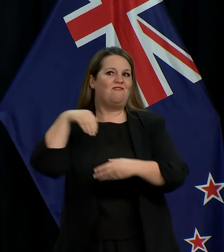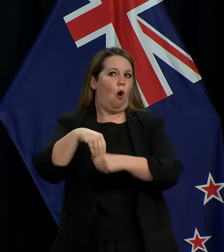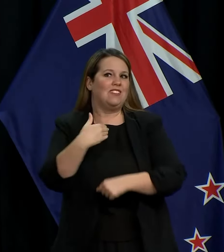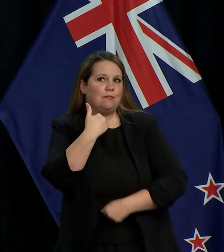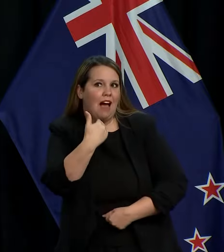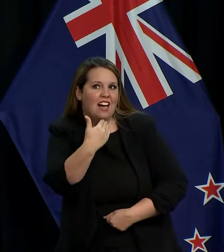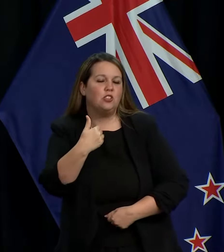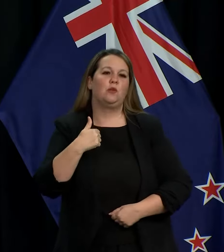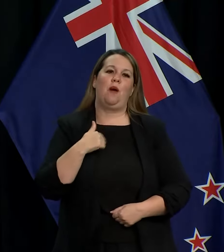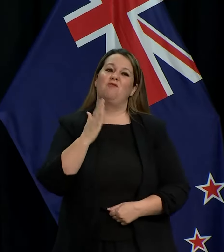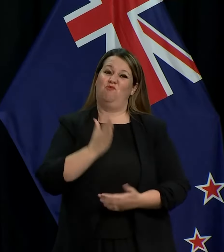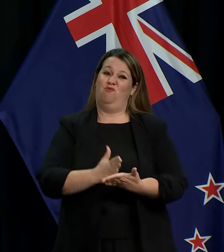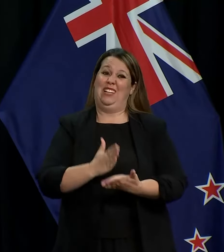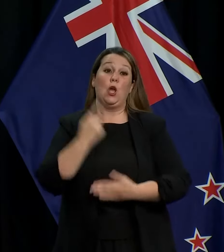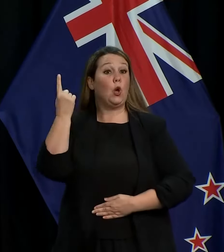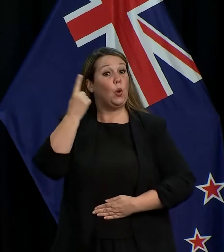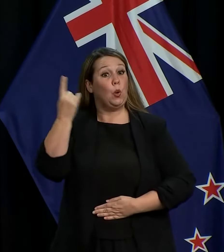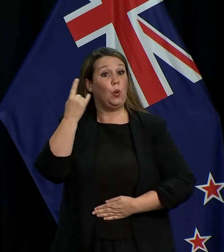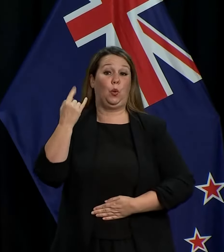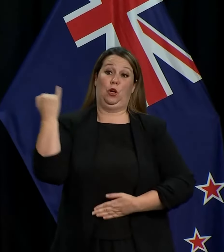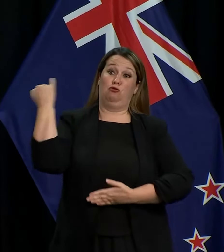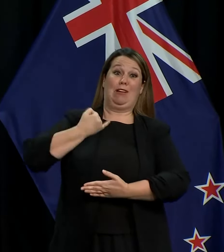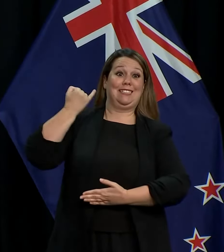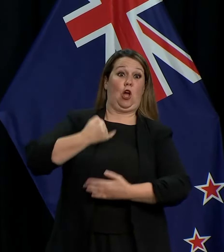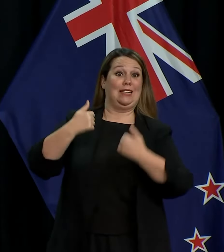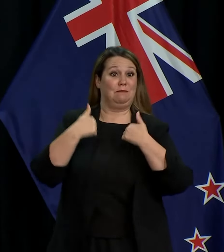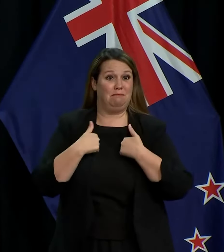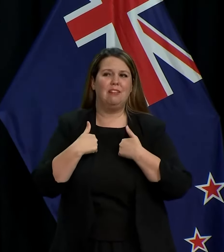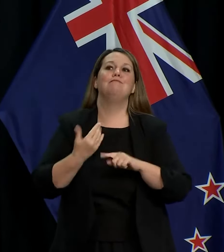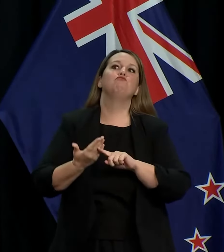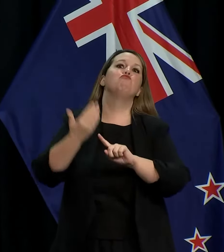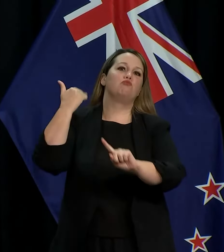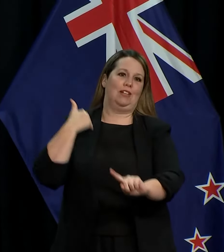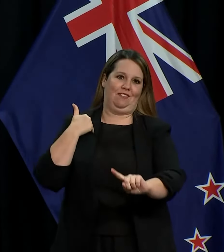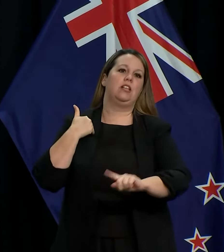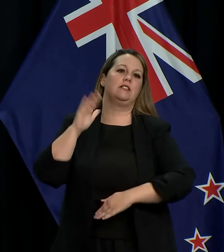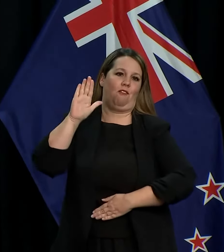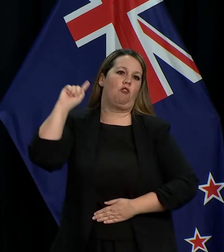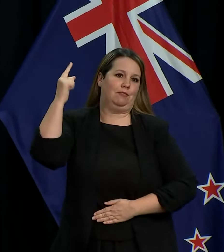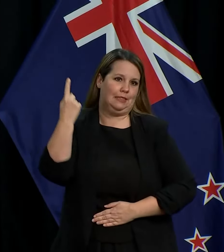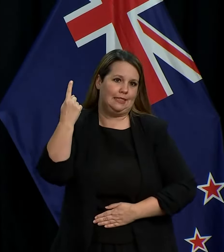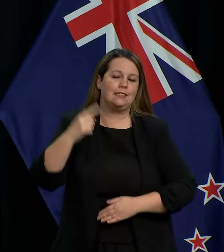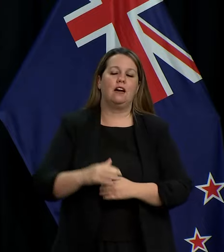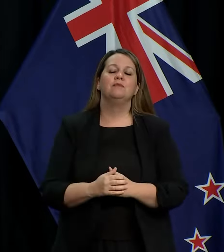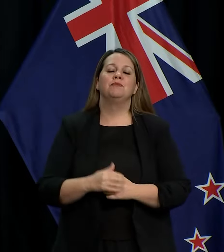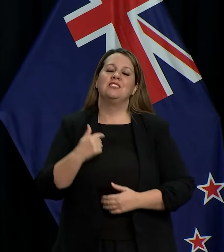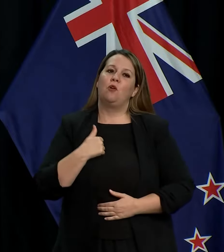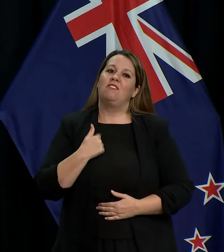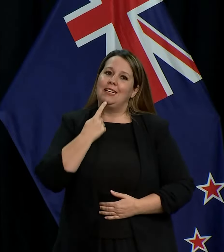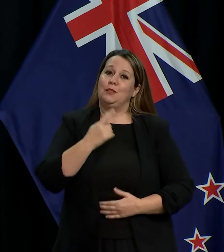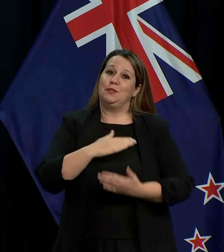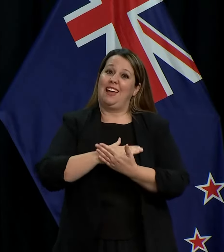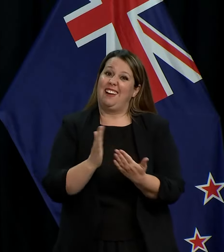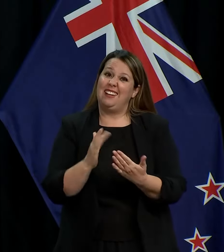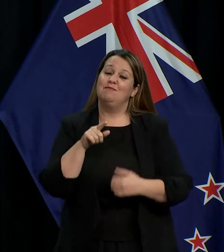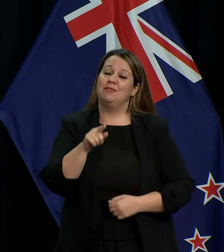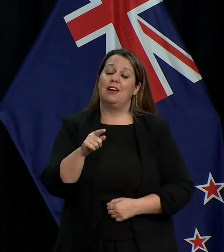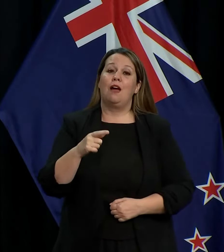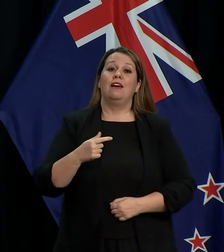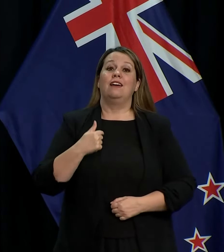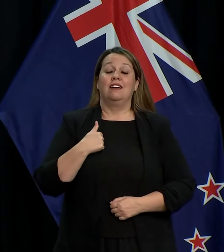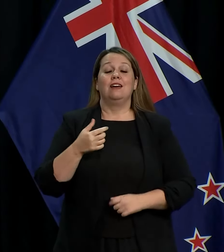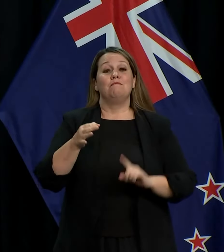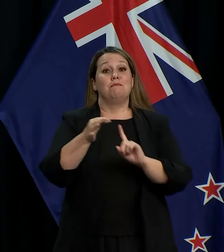the previous Foreign Minister. And obviously, I totally disagree. The accusation is made that we haven't visited the Pacific. That